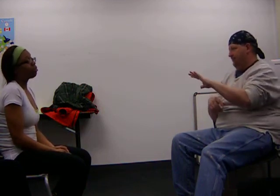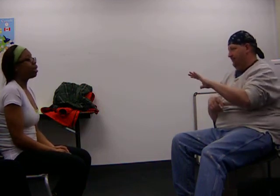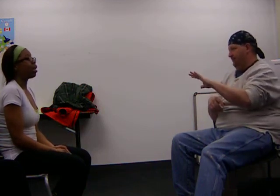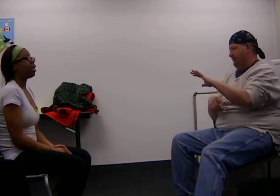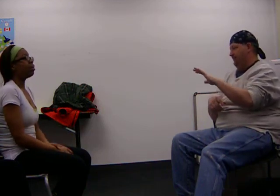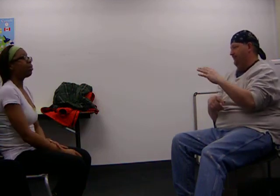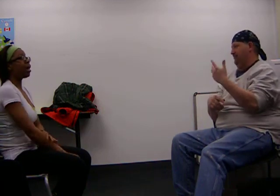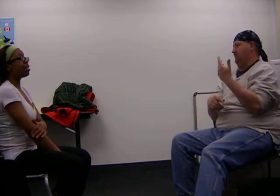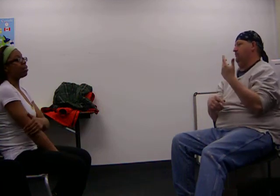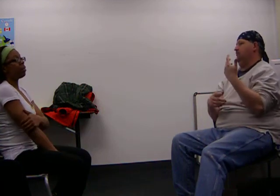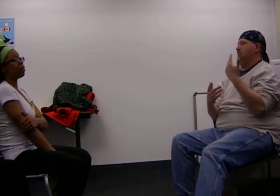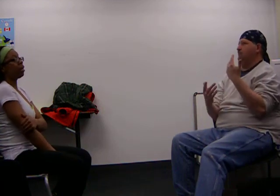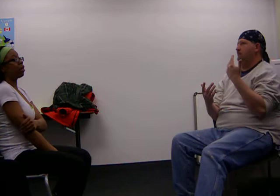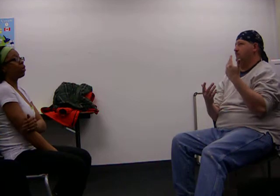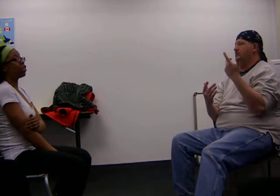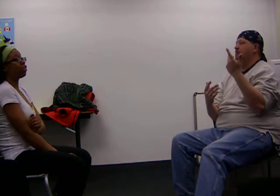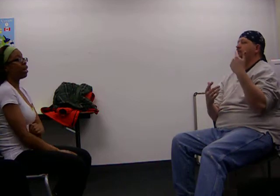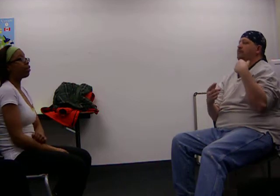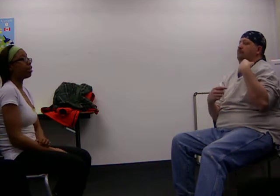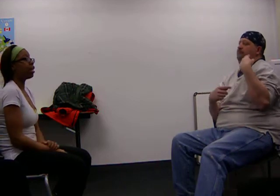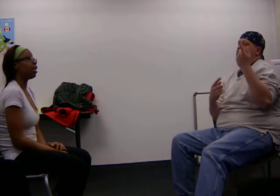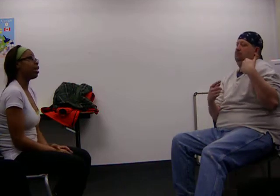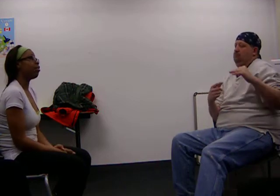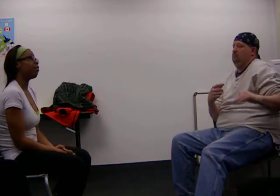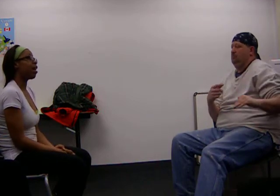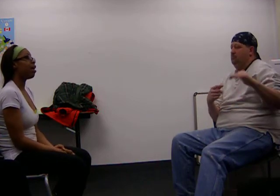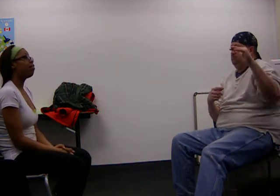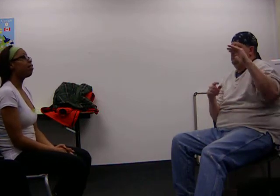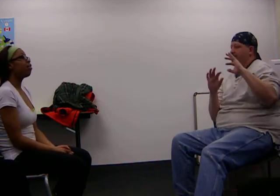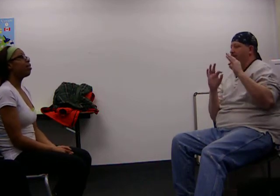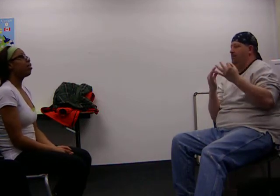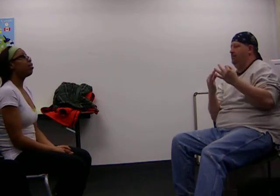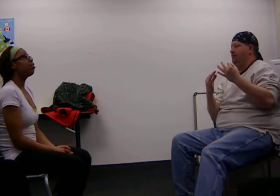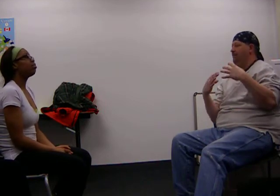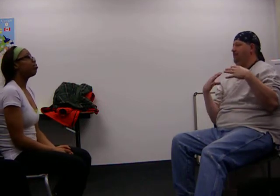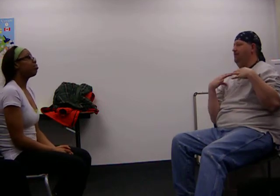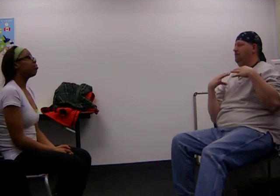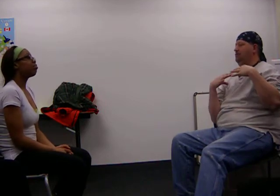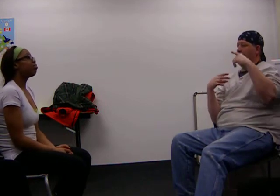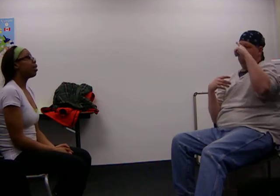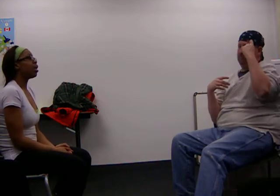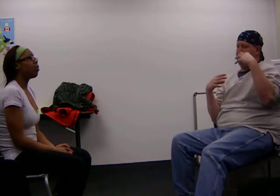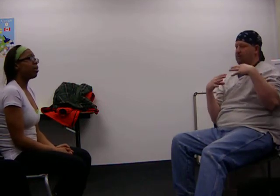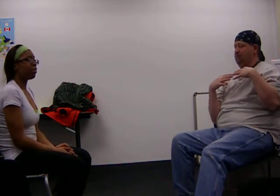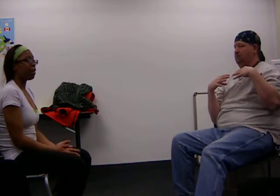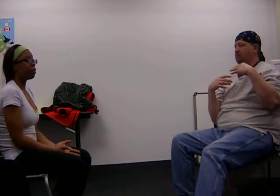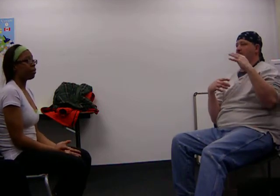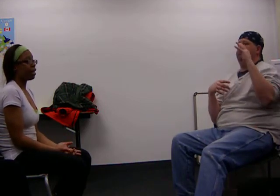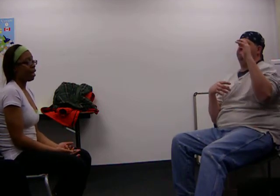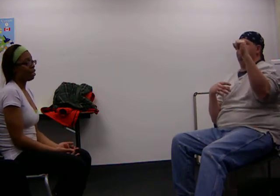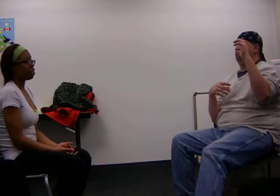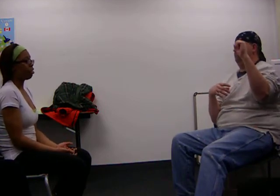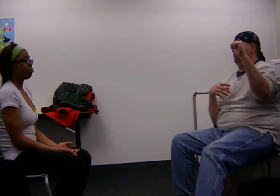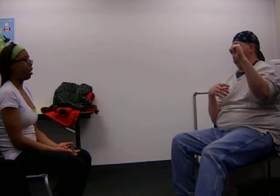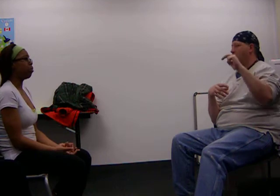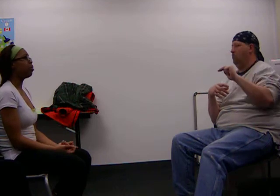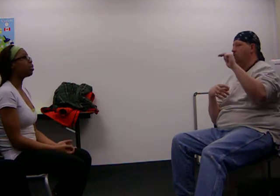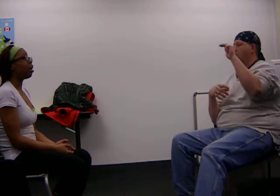And I didn't apply until maybe like 1 year later in '85. And I went on a family vacation, and we was